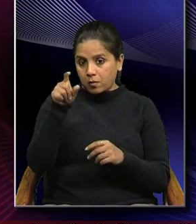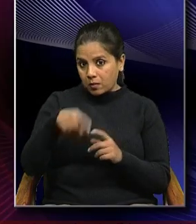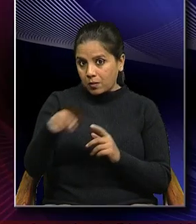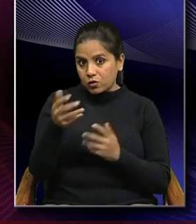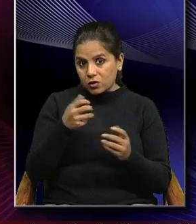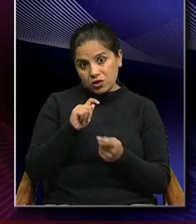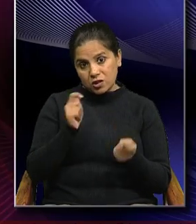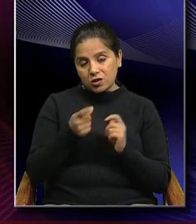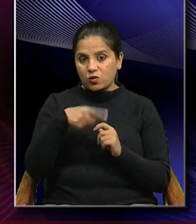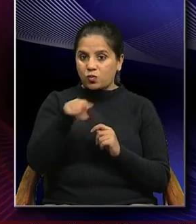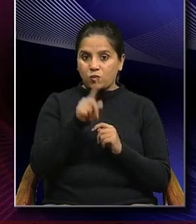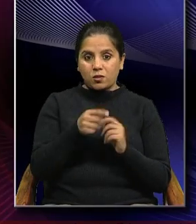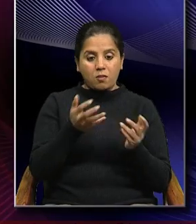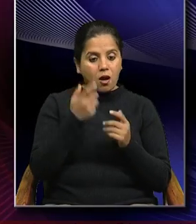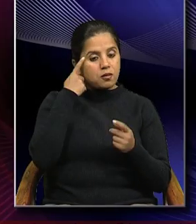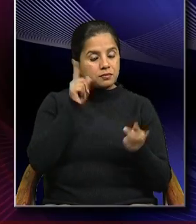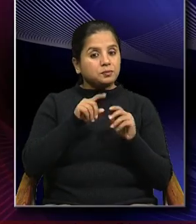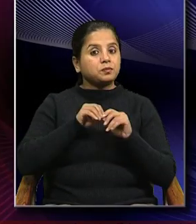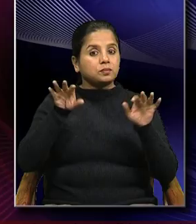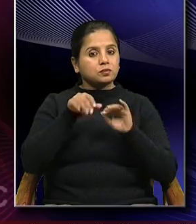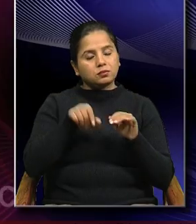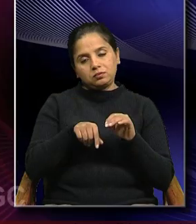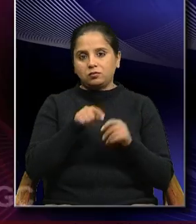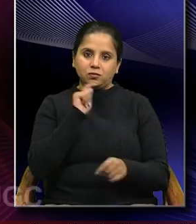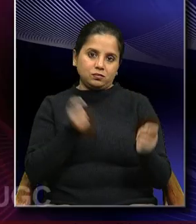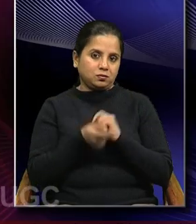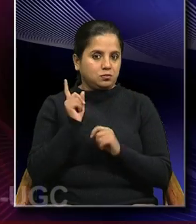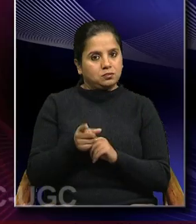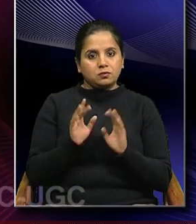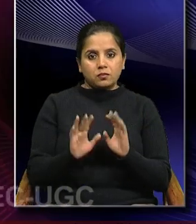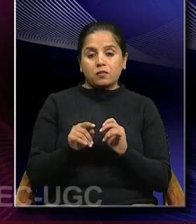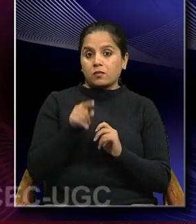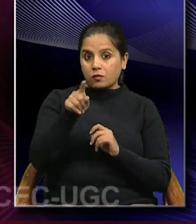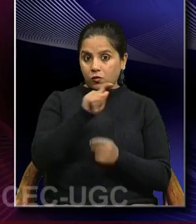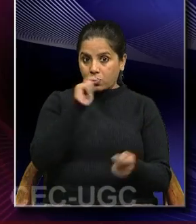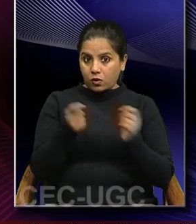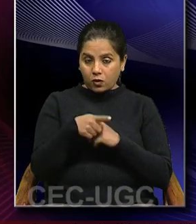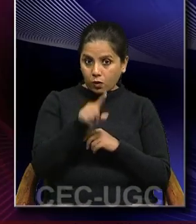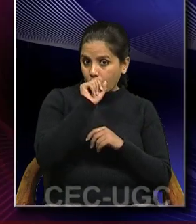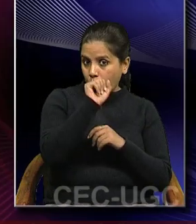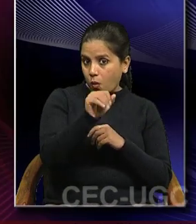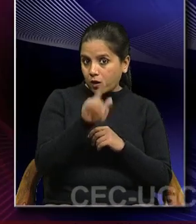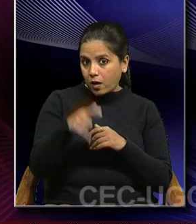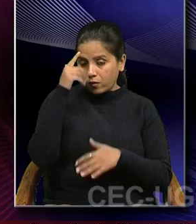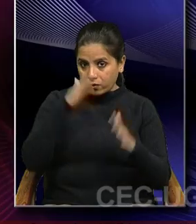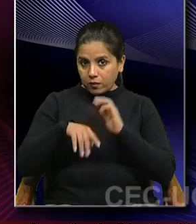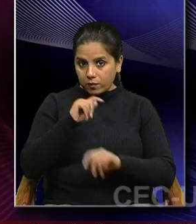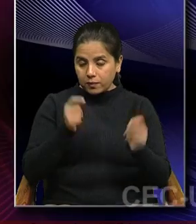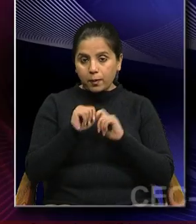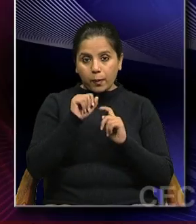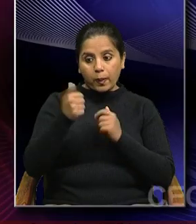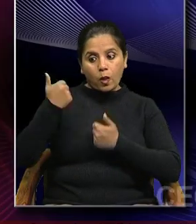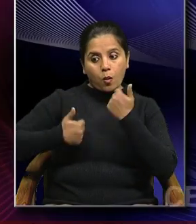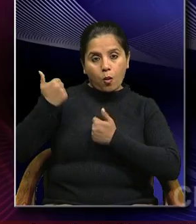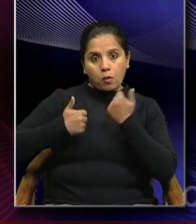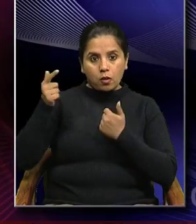you will have to change your marketing strategies, and along with that, when you are changing your marketing strategies, even your competitors